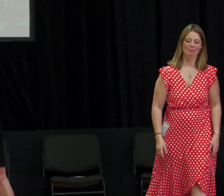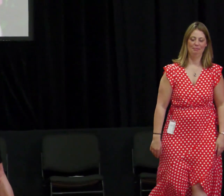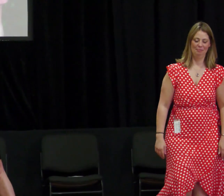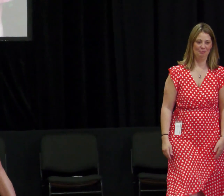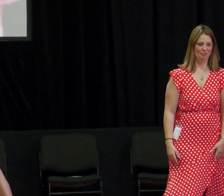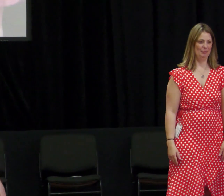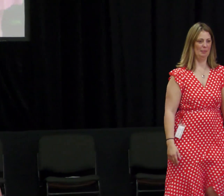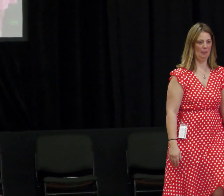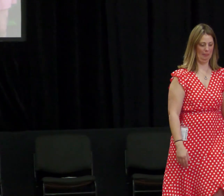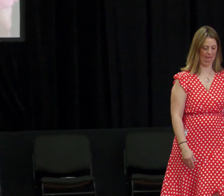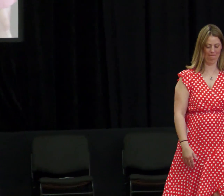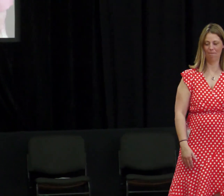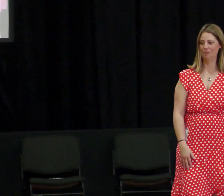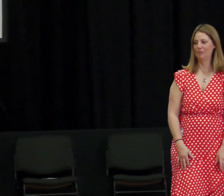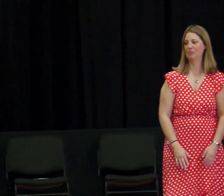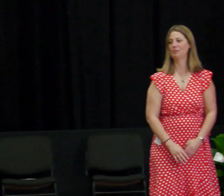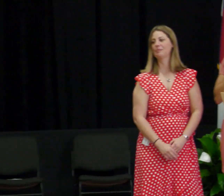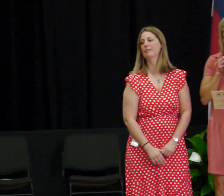sky At his dad